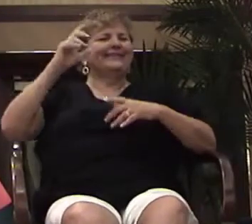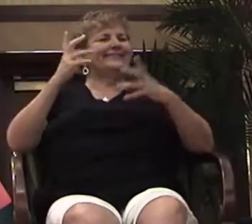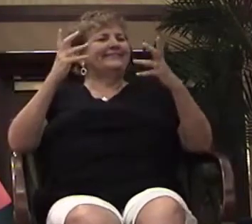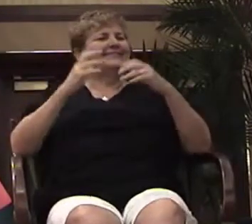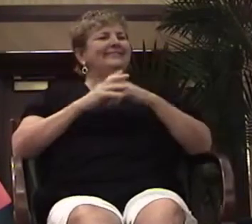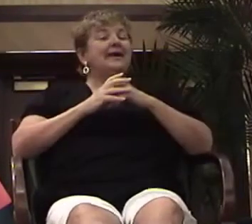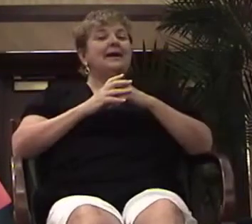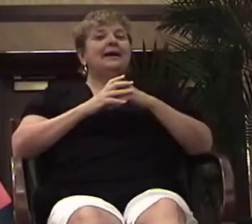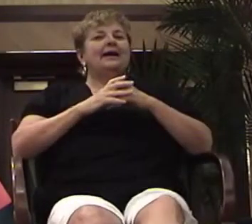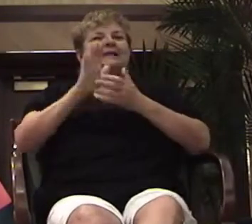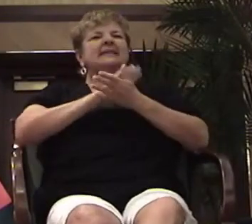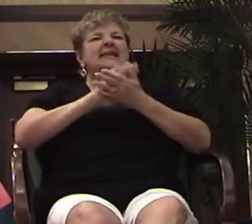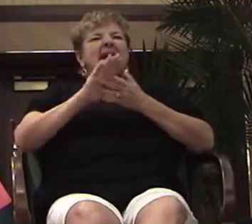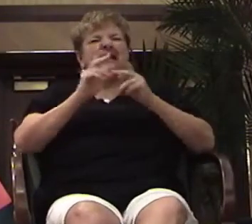Nice place to visit, but I don't want that.